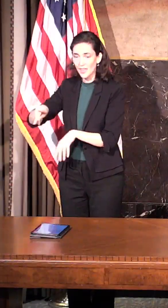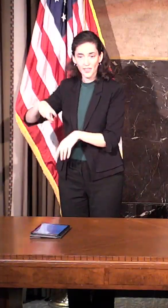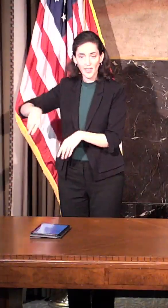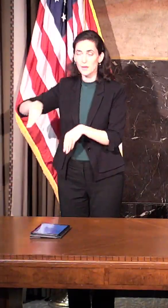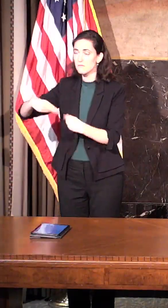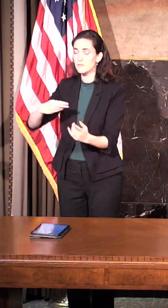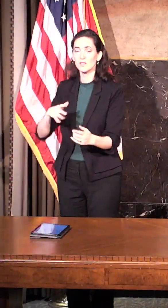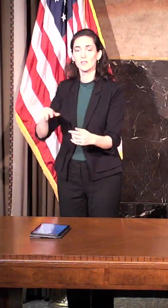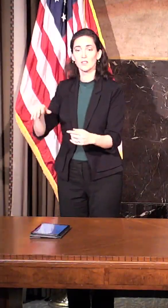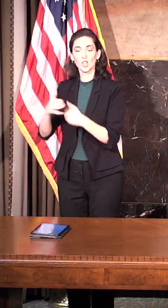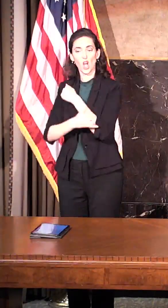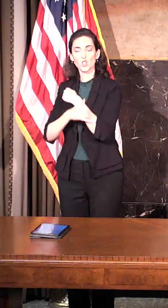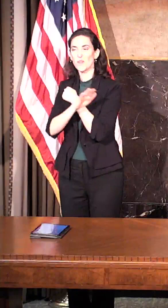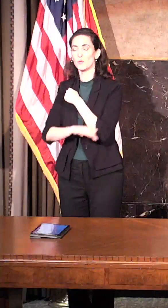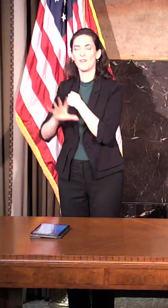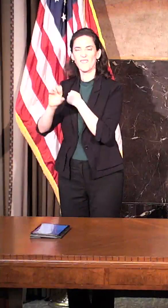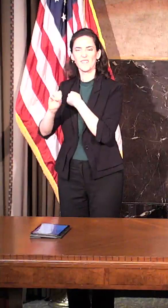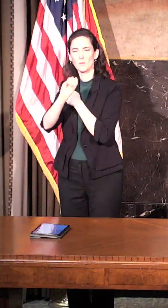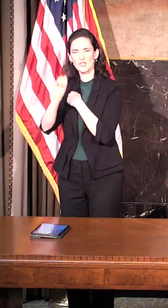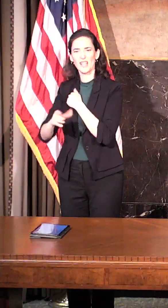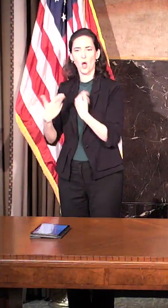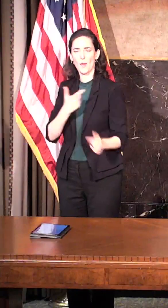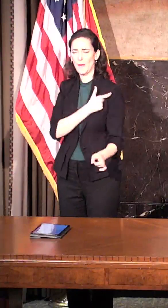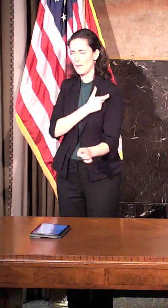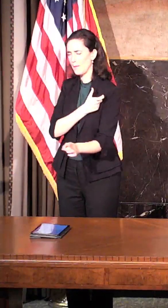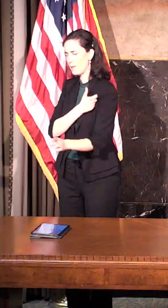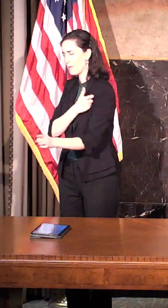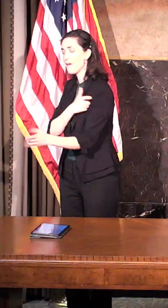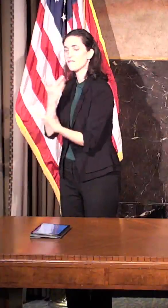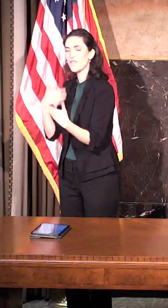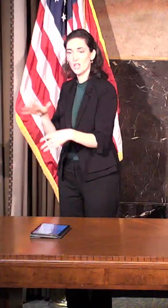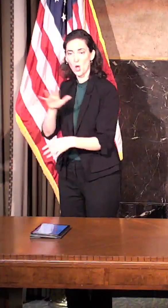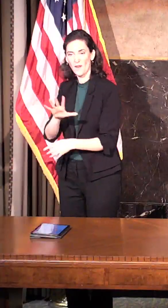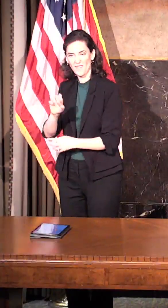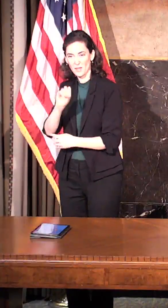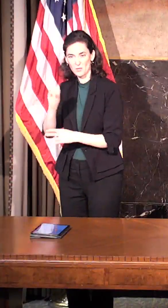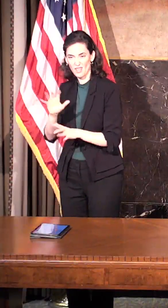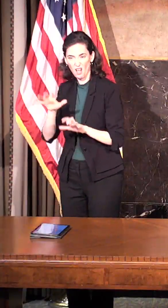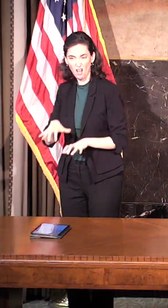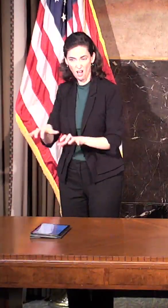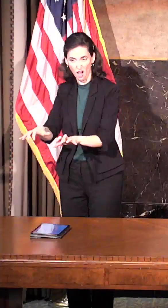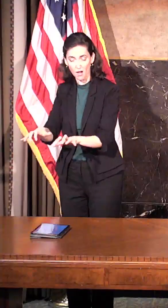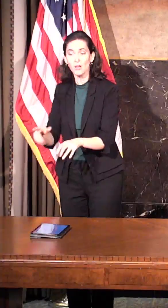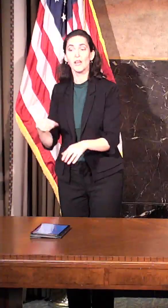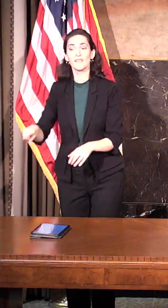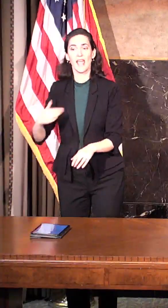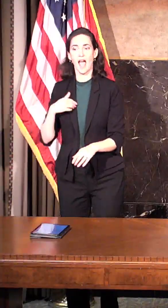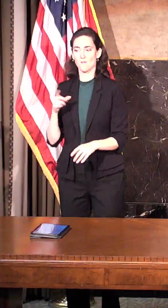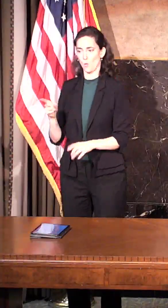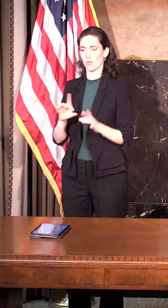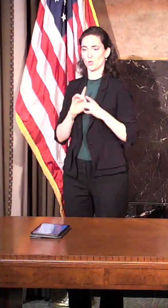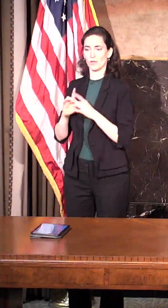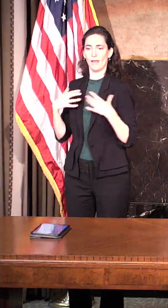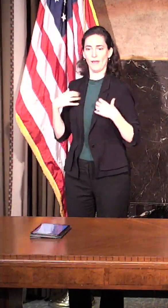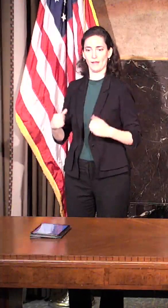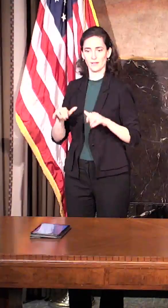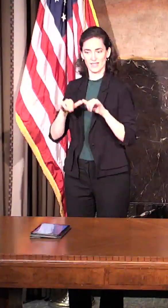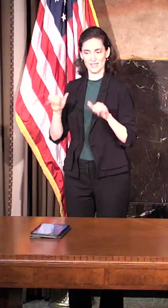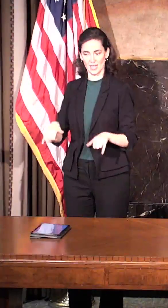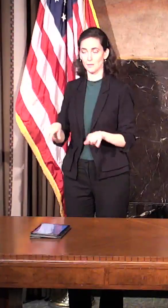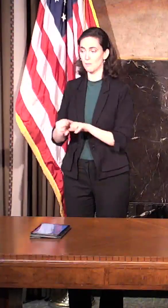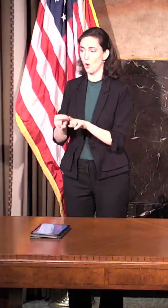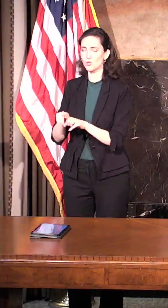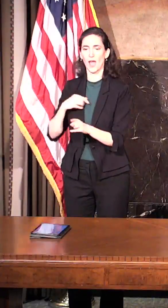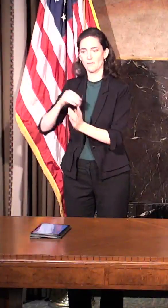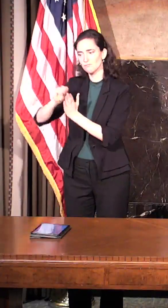about 50% of the country right now. And not only do they have a unified health system, they've had electronic health records going back 20 years.